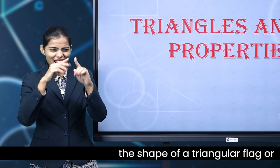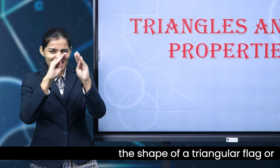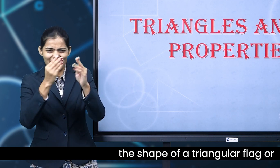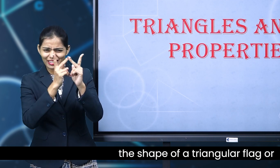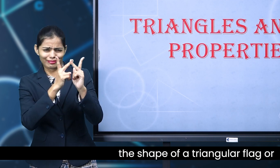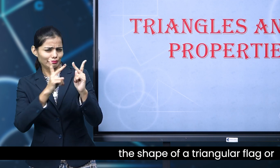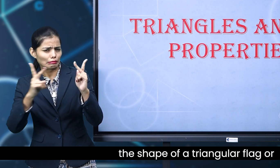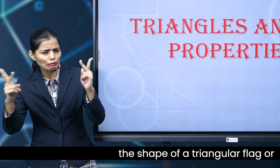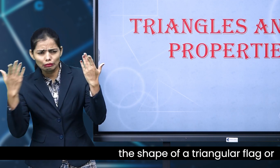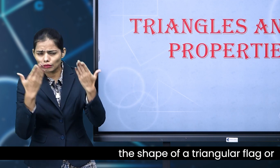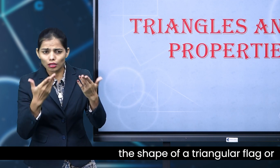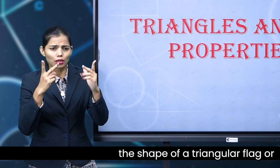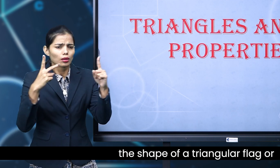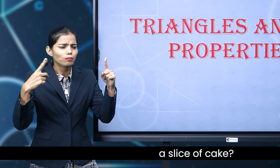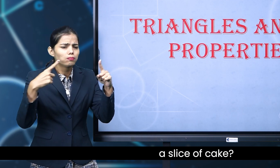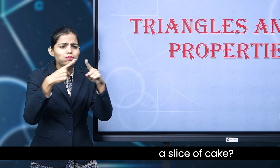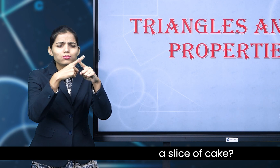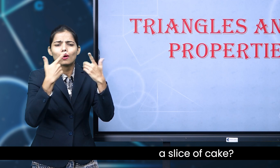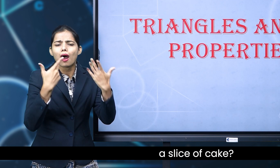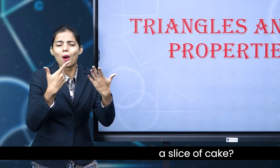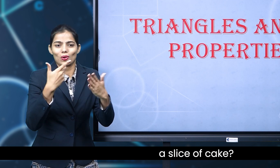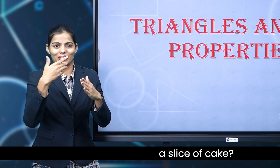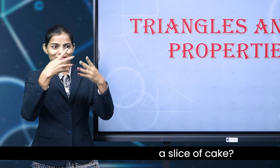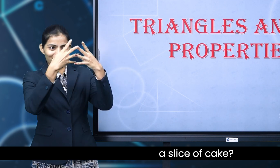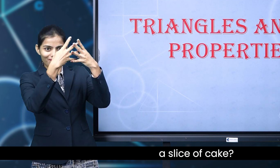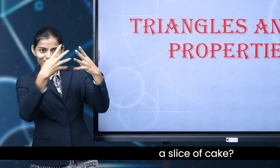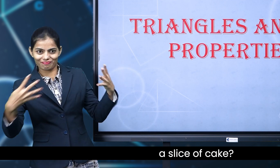triangular flag or a slice of cake?